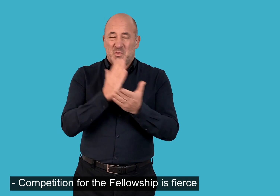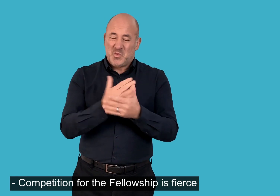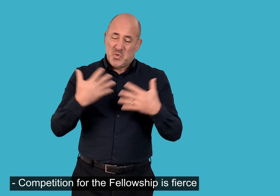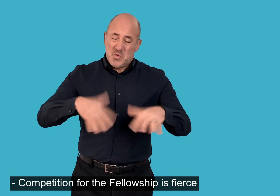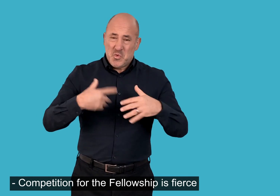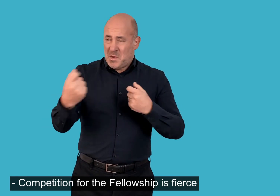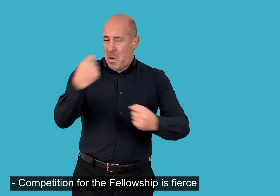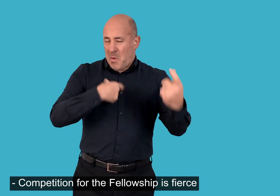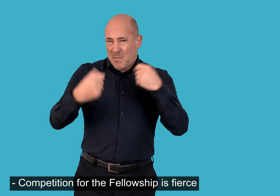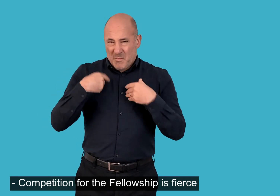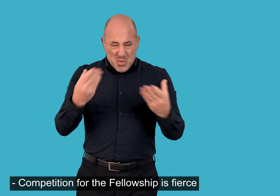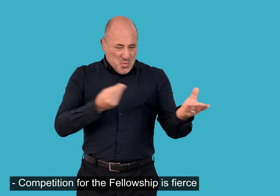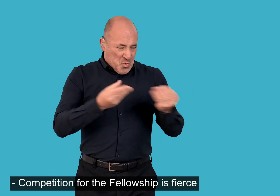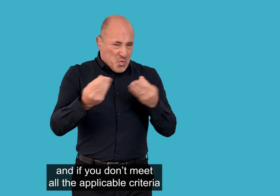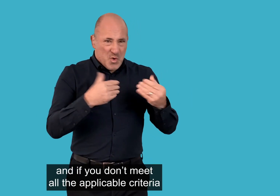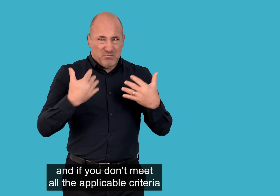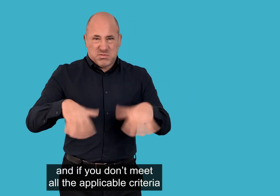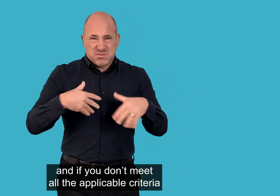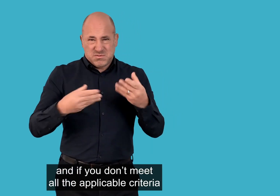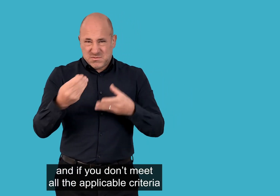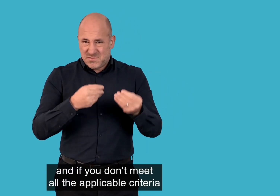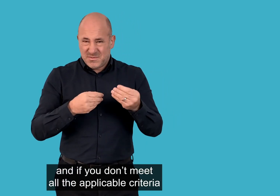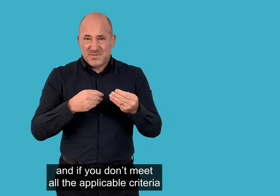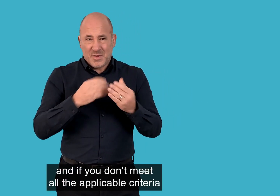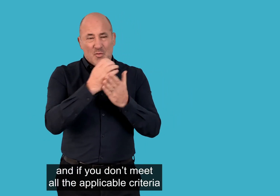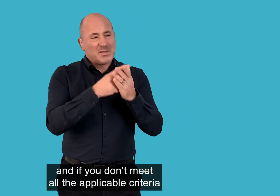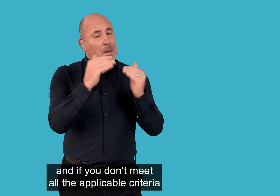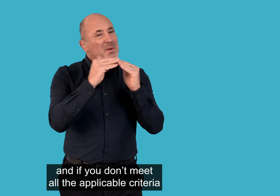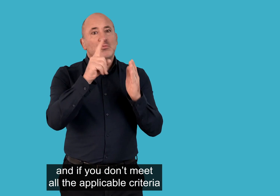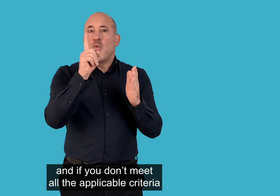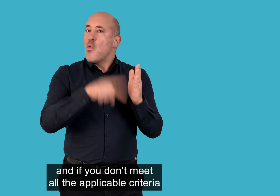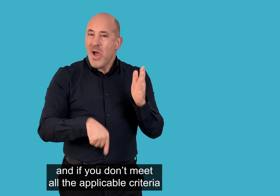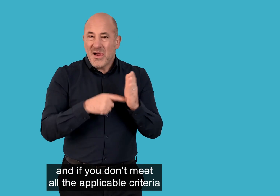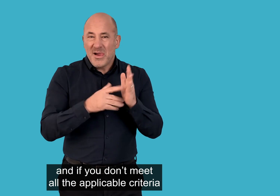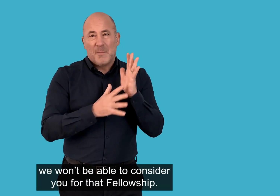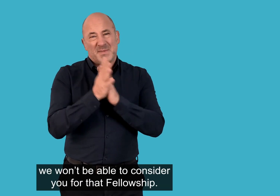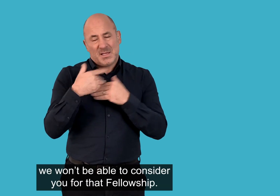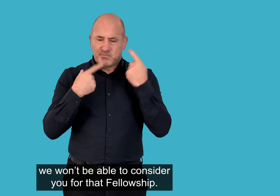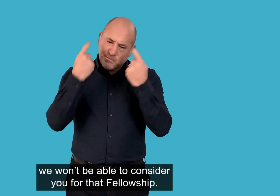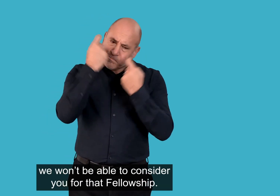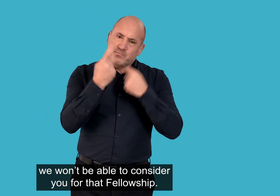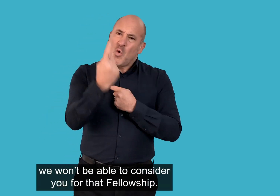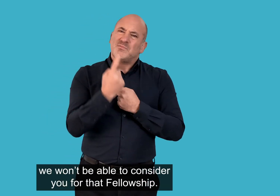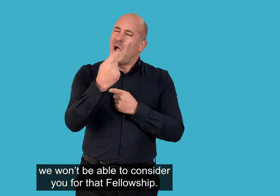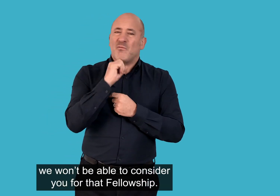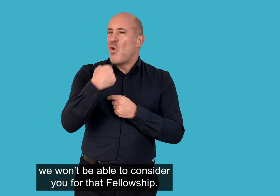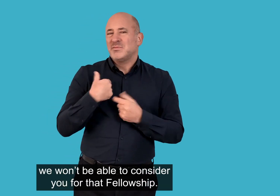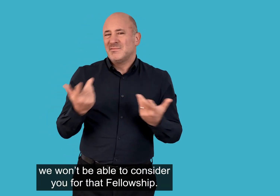Competition for the fellowship is fierce, and if you don't meet all the applicable criteria, we won't be able to consider you for that